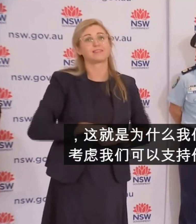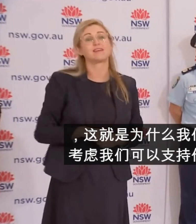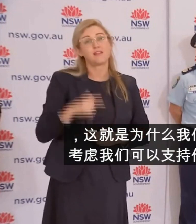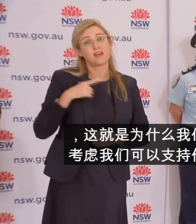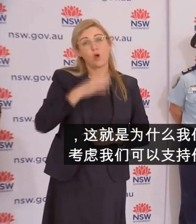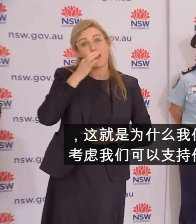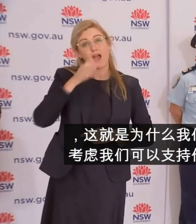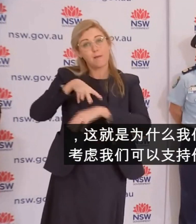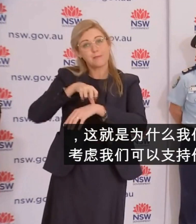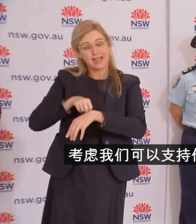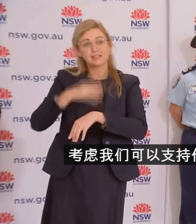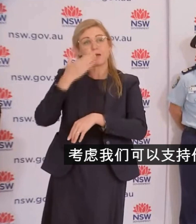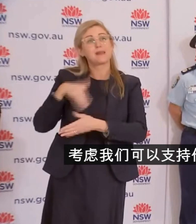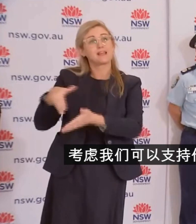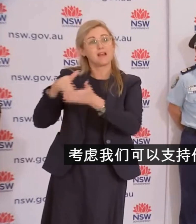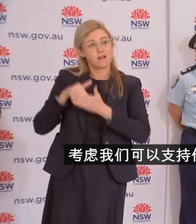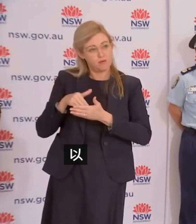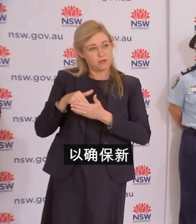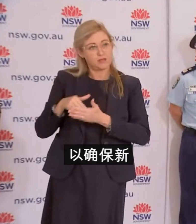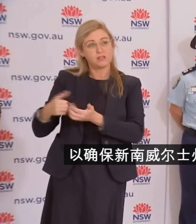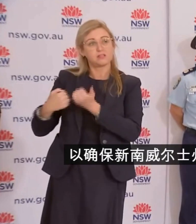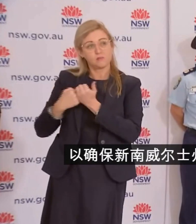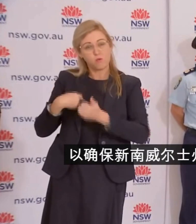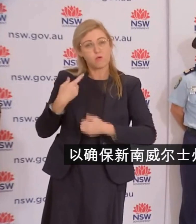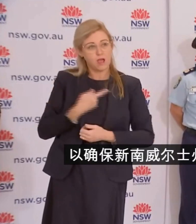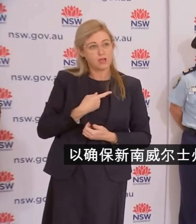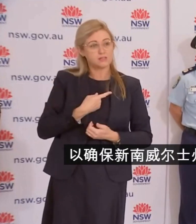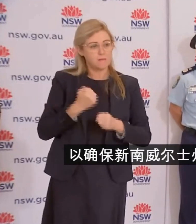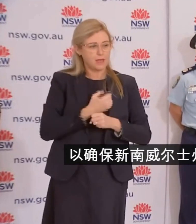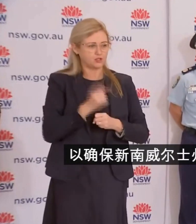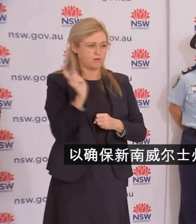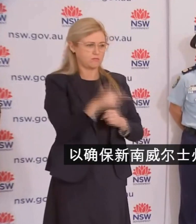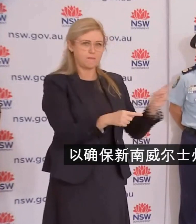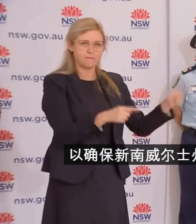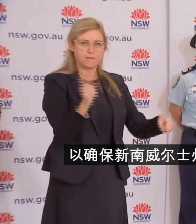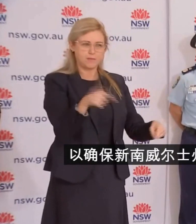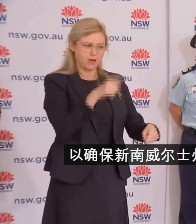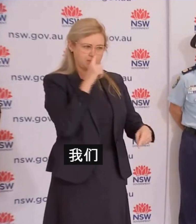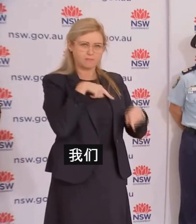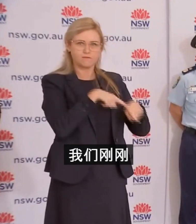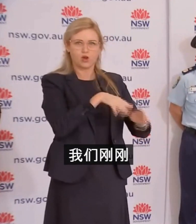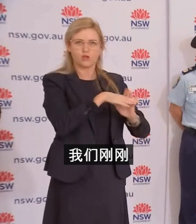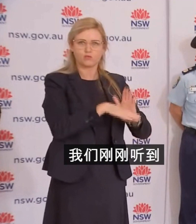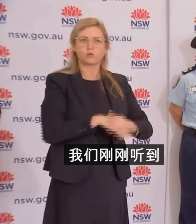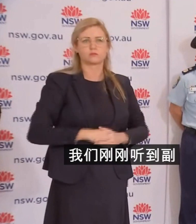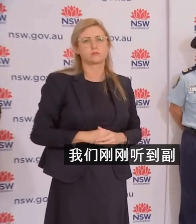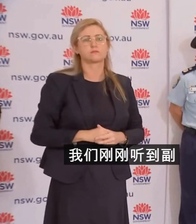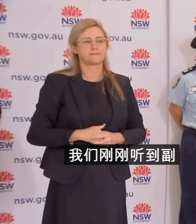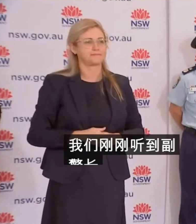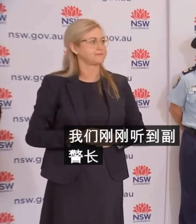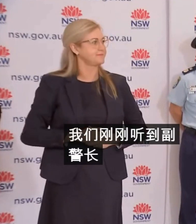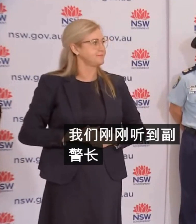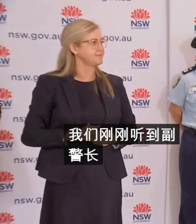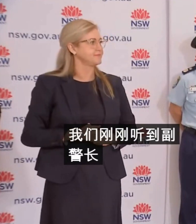any measures that we can support them with to ensure a greater level of compliance throughout all of New South Wales. Premier, we just heard the